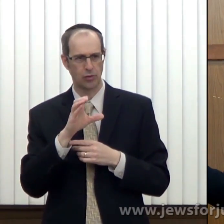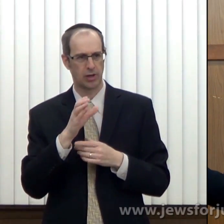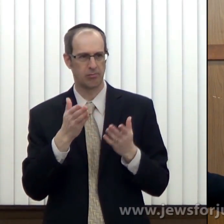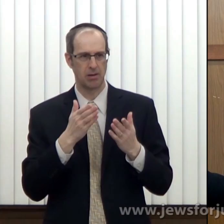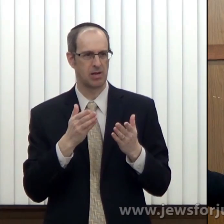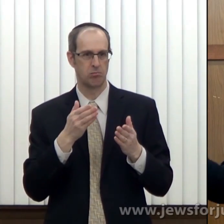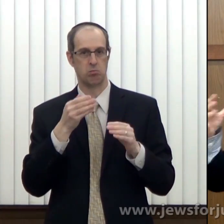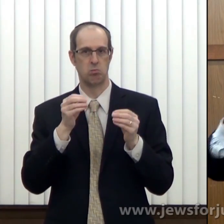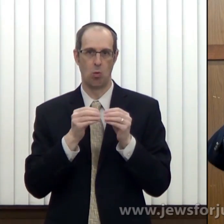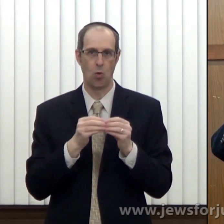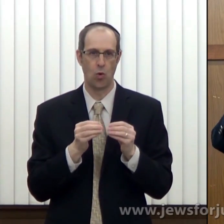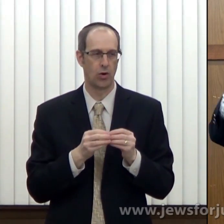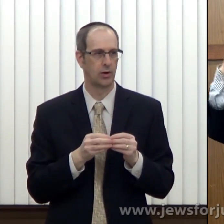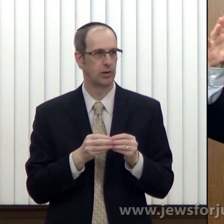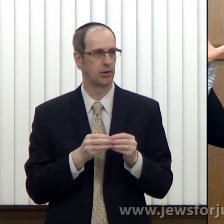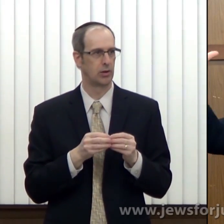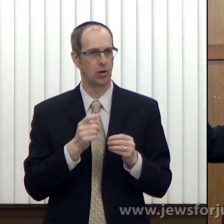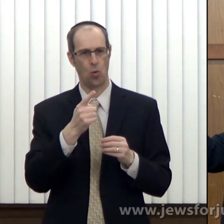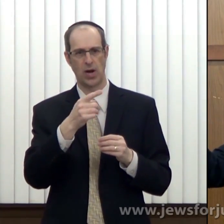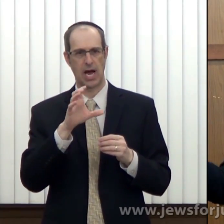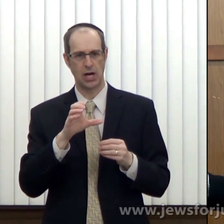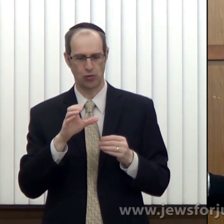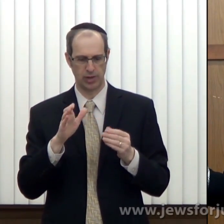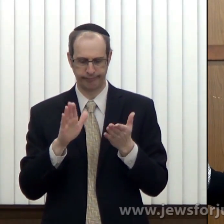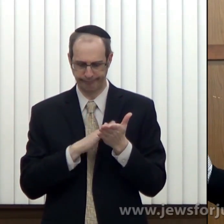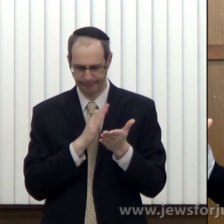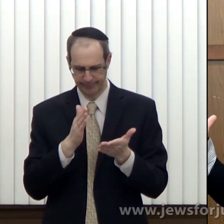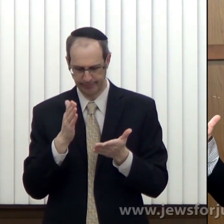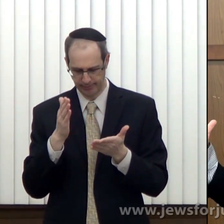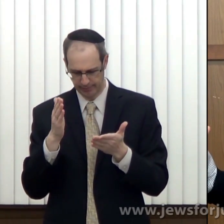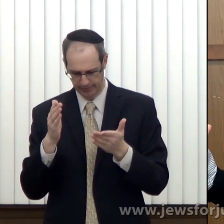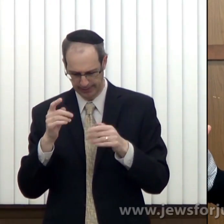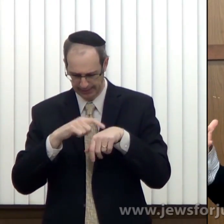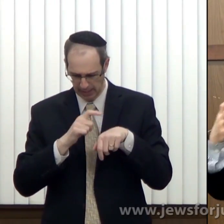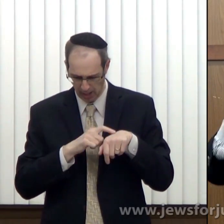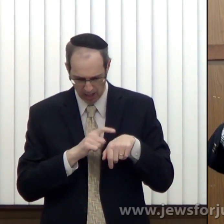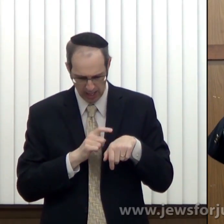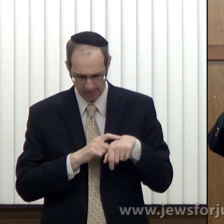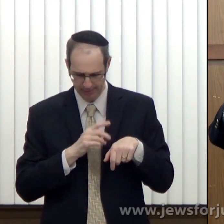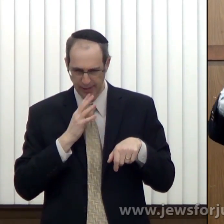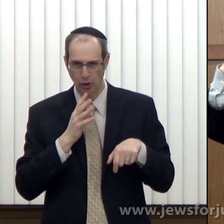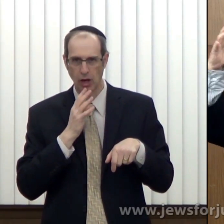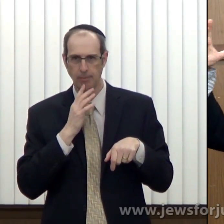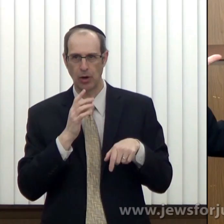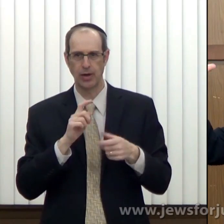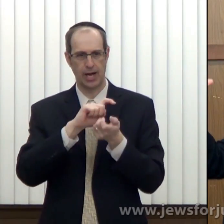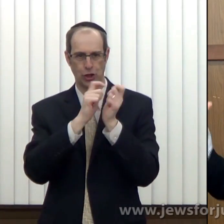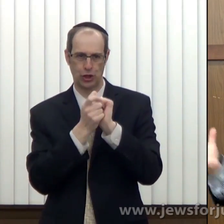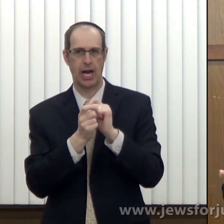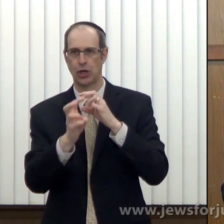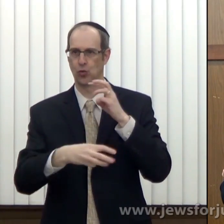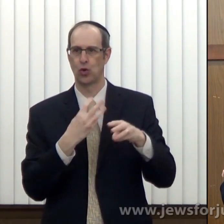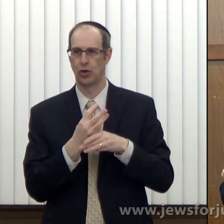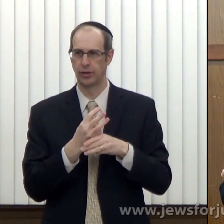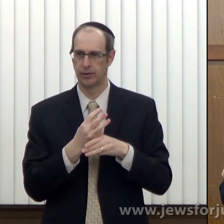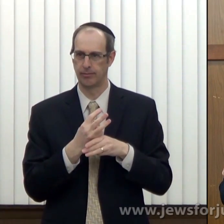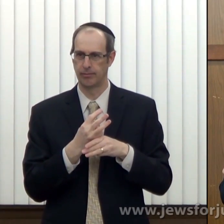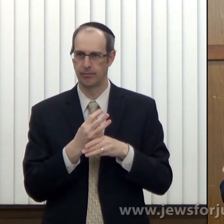if not more, at least 100 passages that speak about a transformed